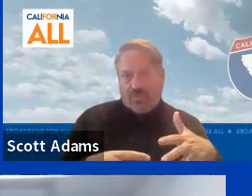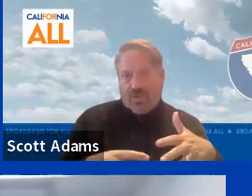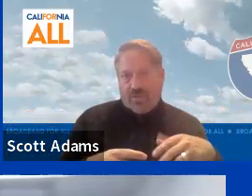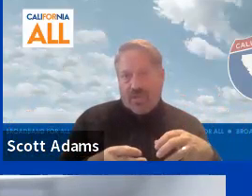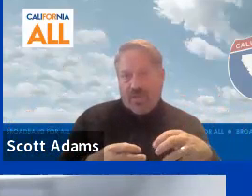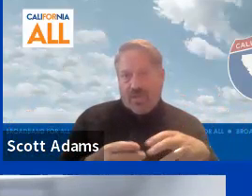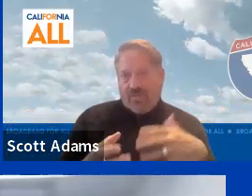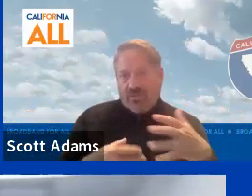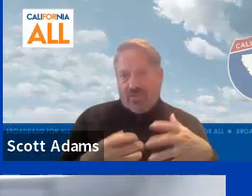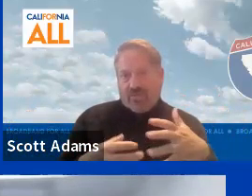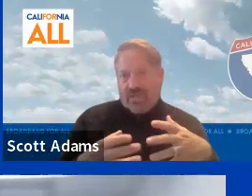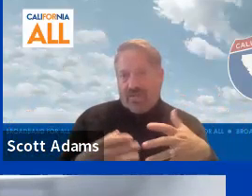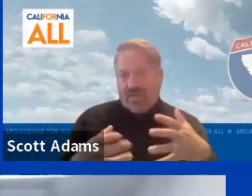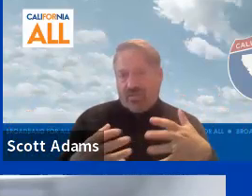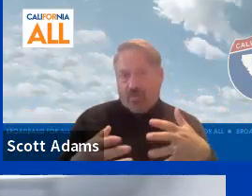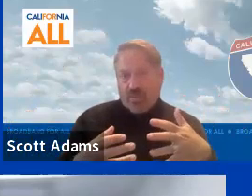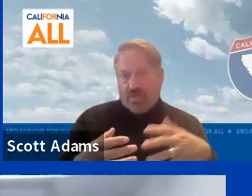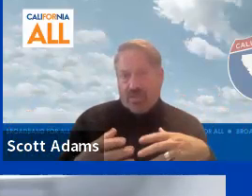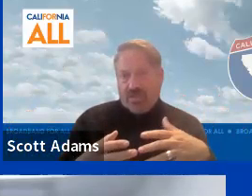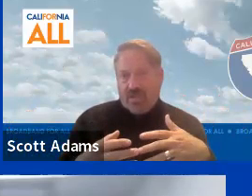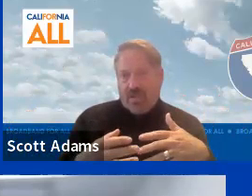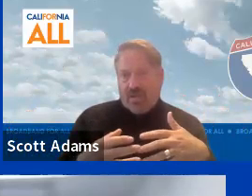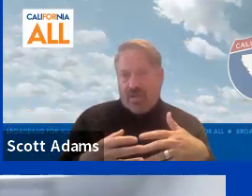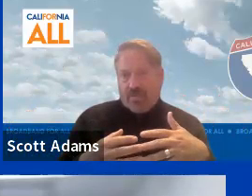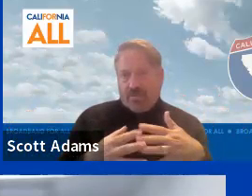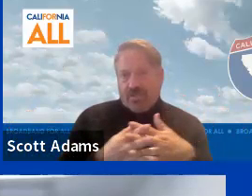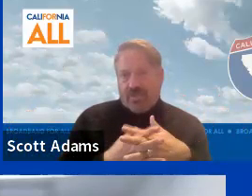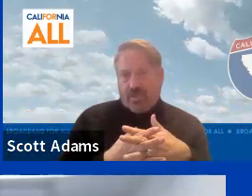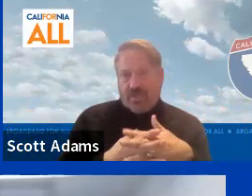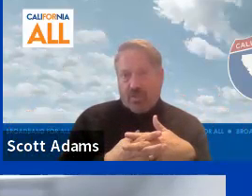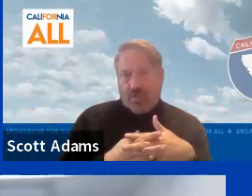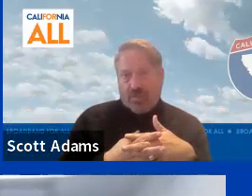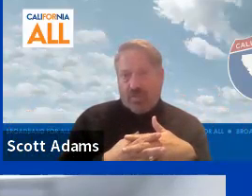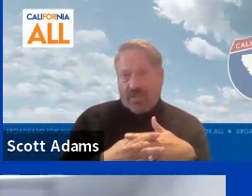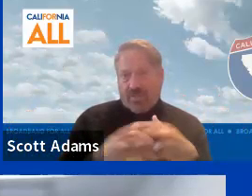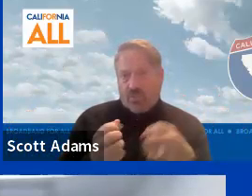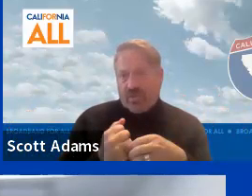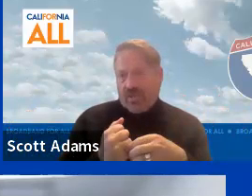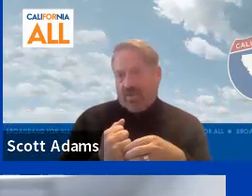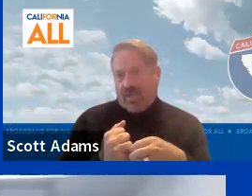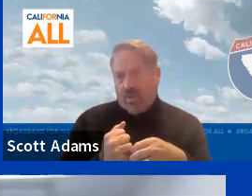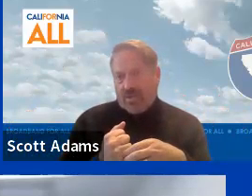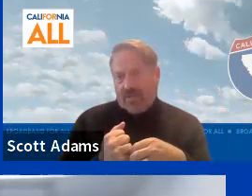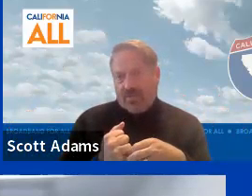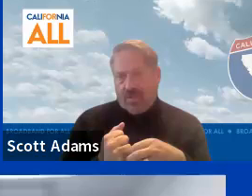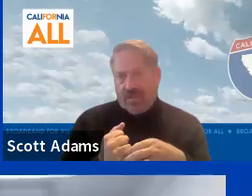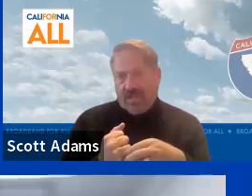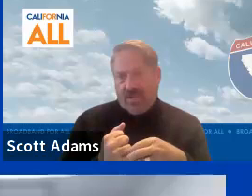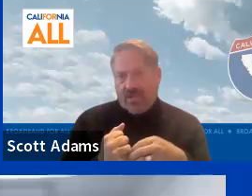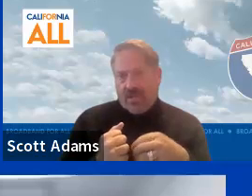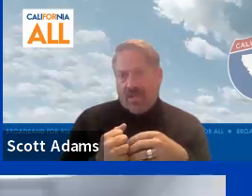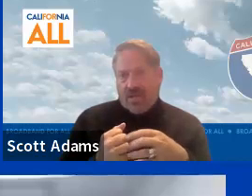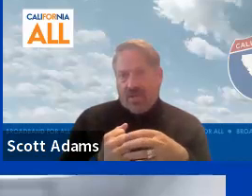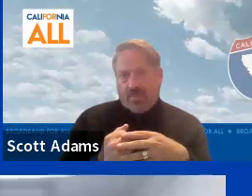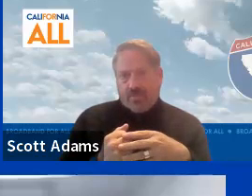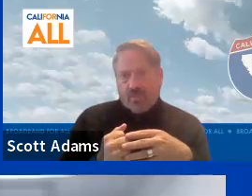school districts, if there's enough data that supports them in developing digital equity plans, we'll give them that raw data so that they